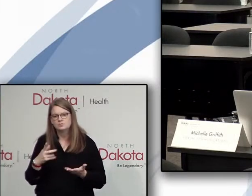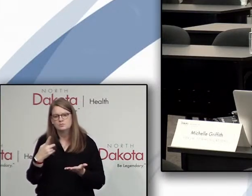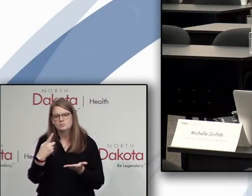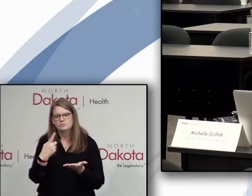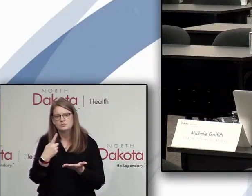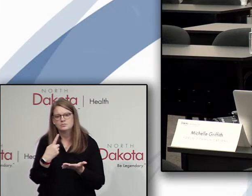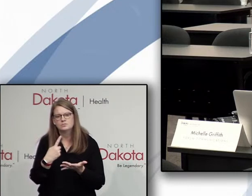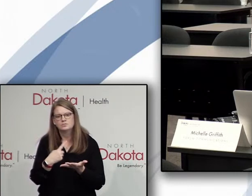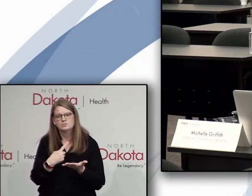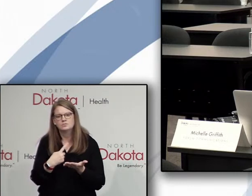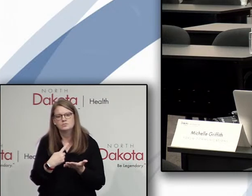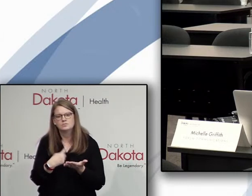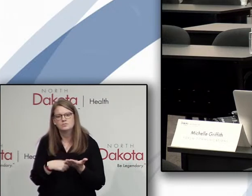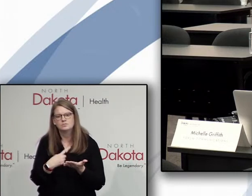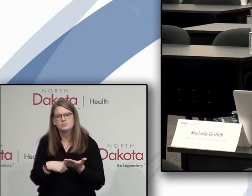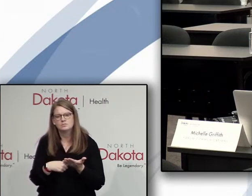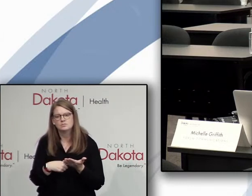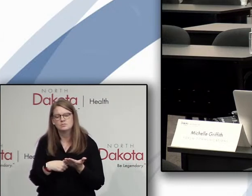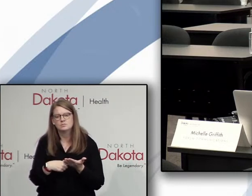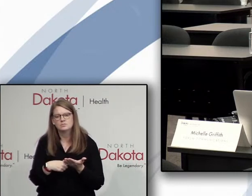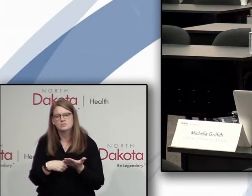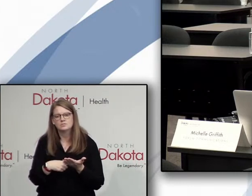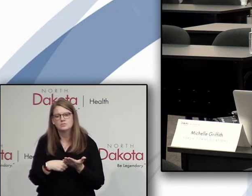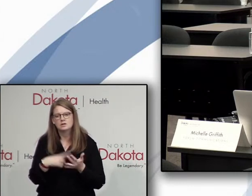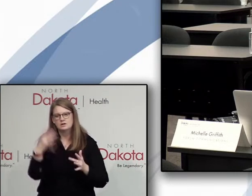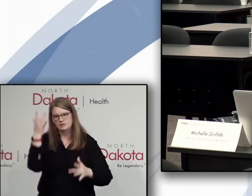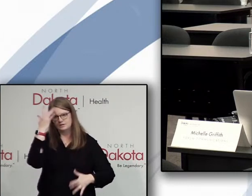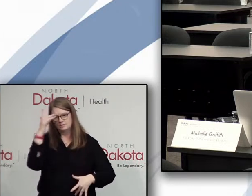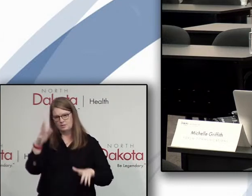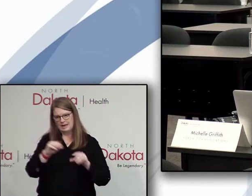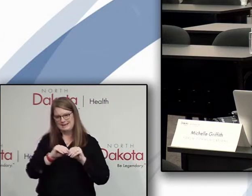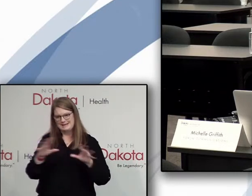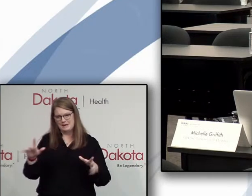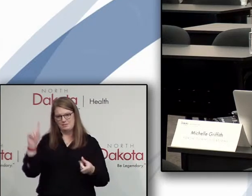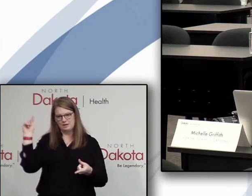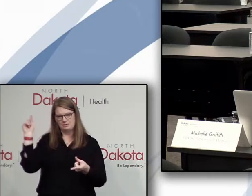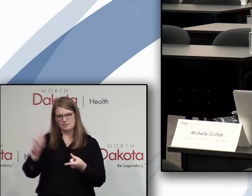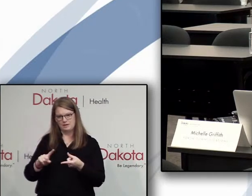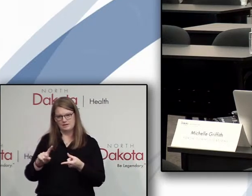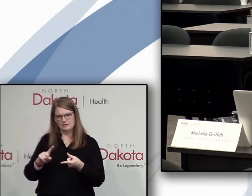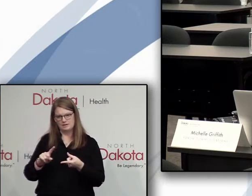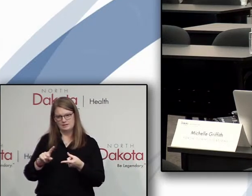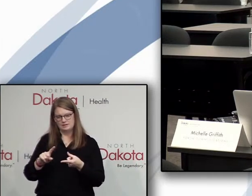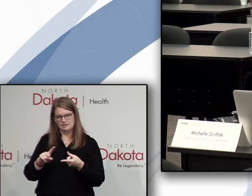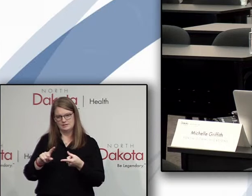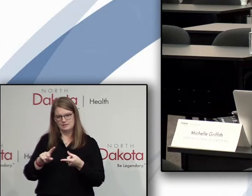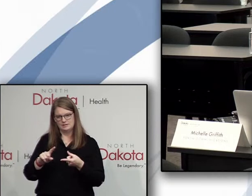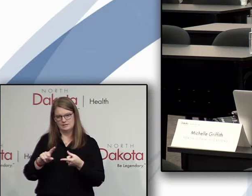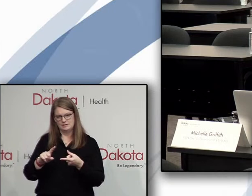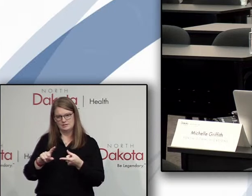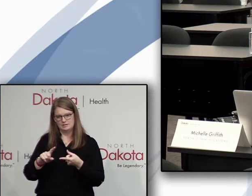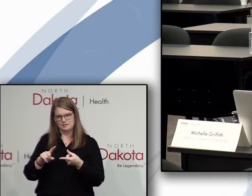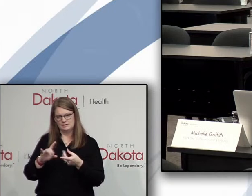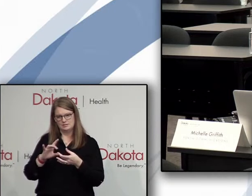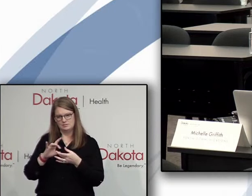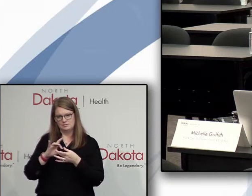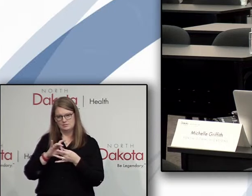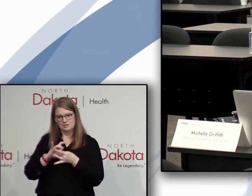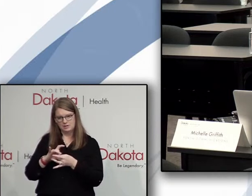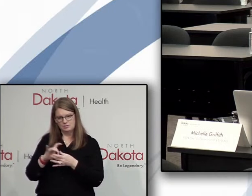more about how pandemic mitigation strategies have or curbed COVID last year, and